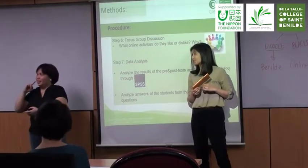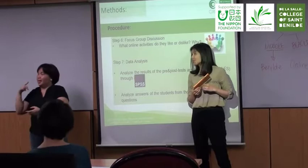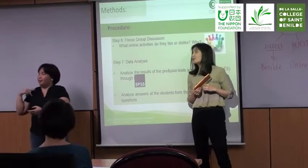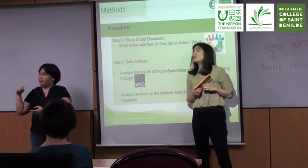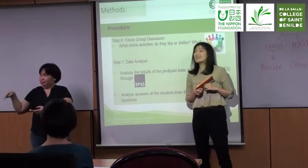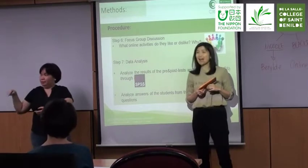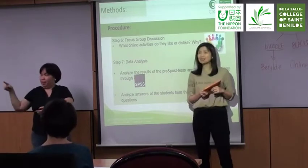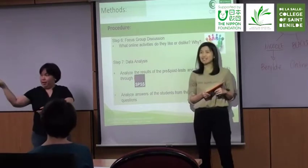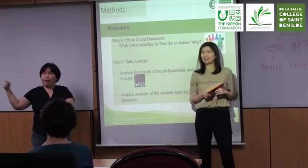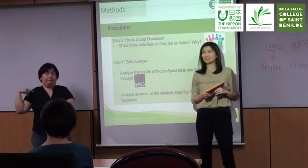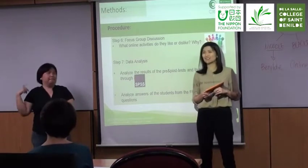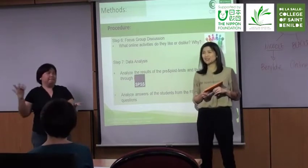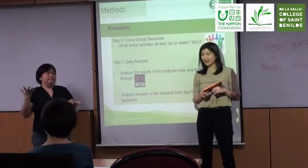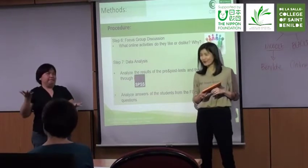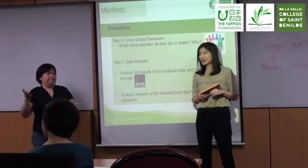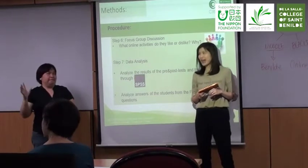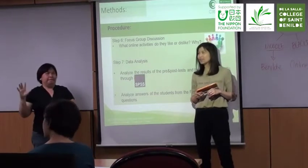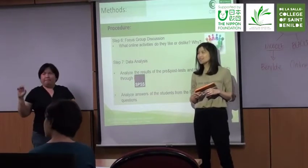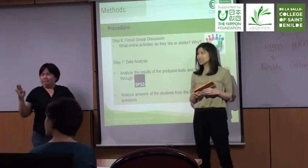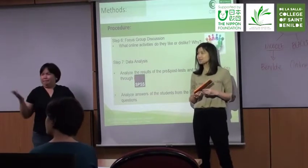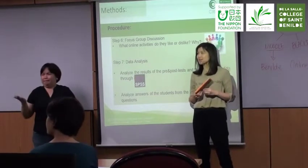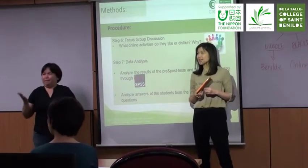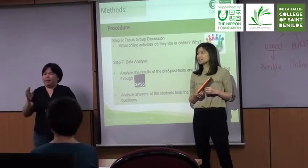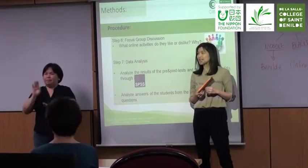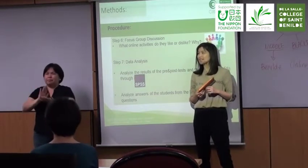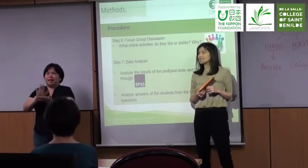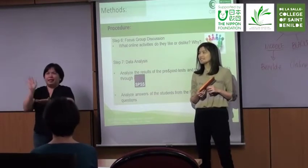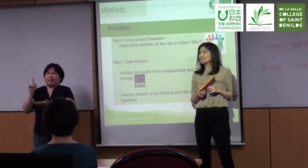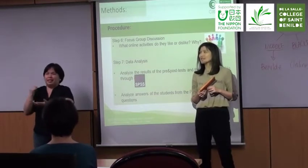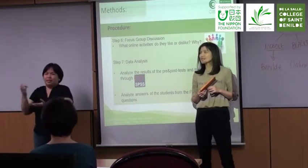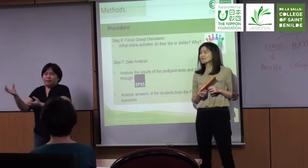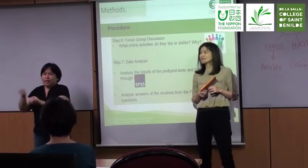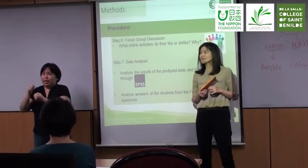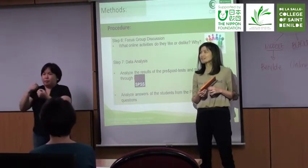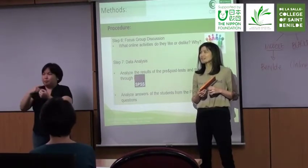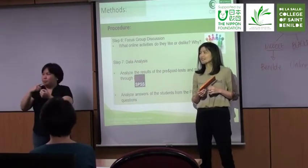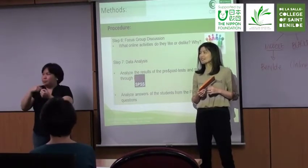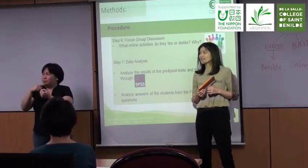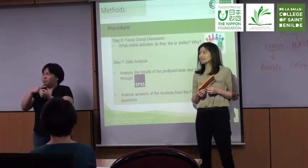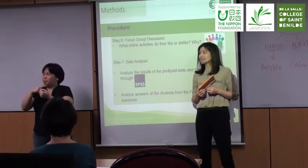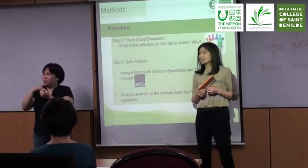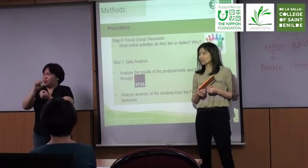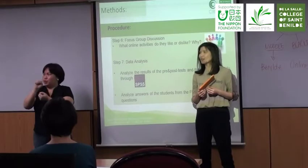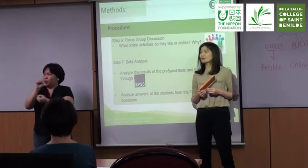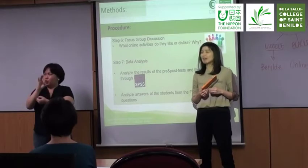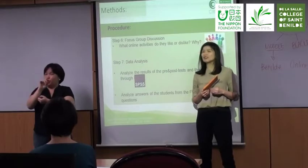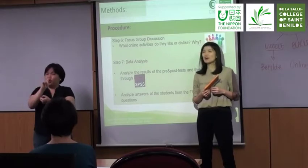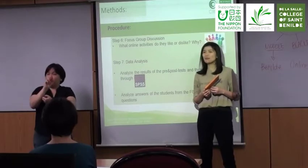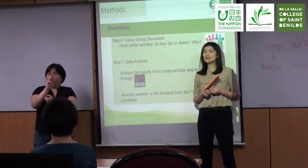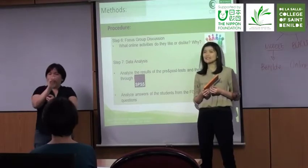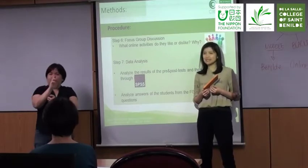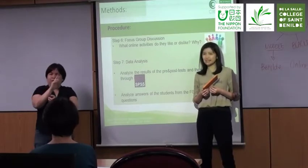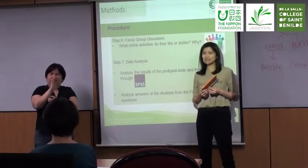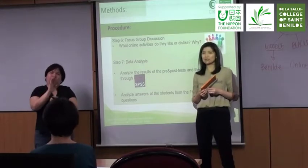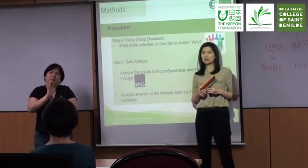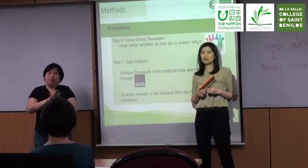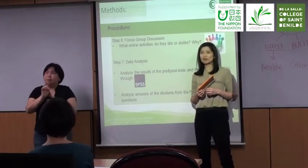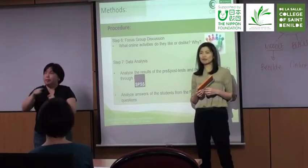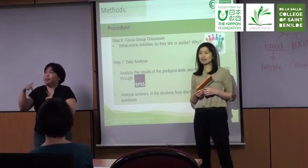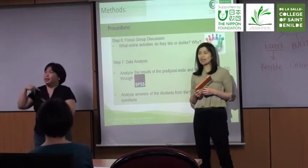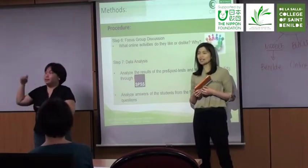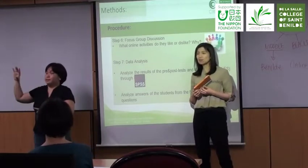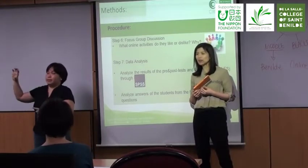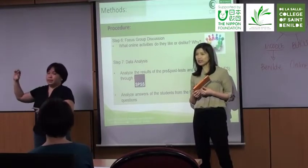research. We have that. Okay, we have an SPSS. Okay, we have a copy and seat.